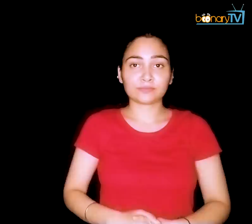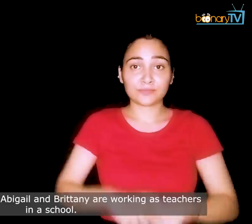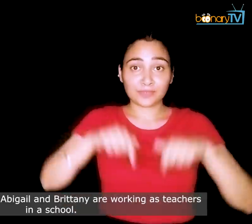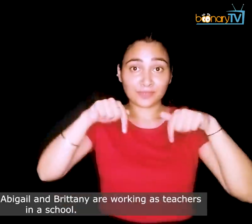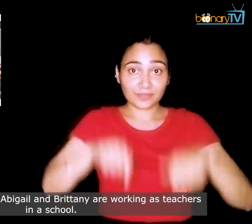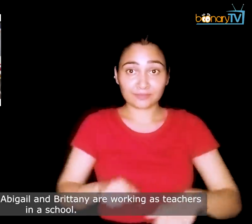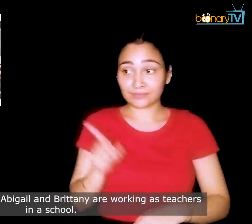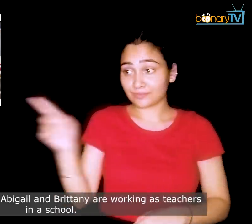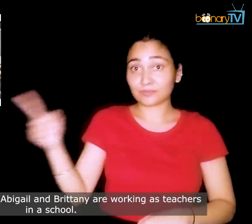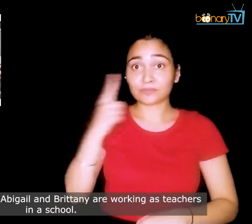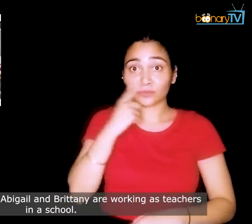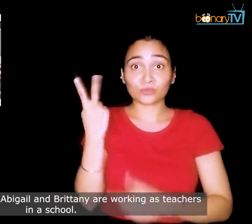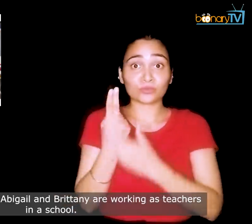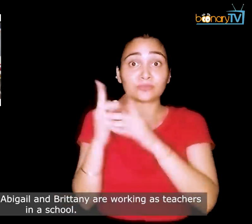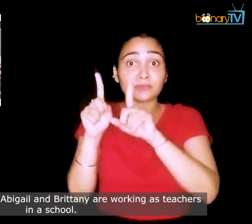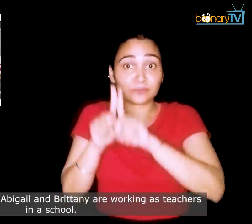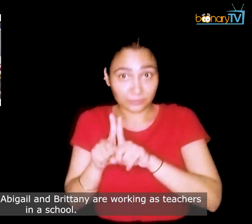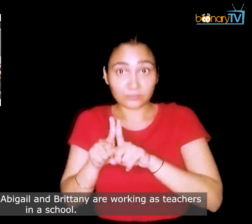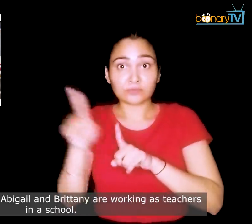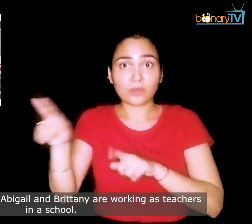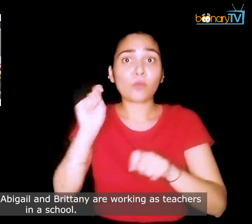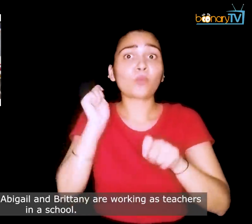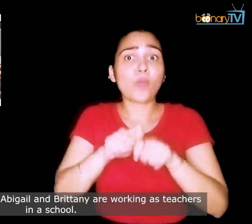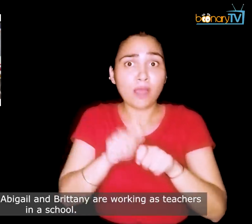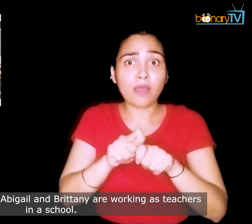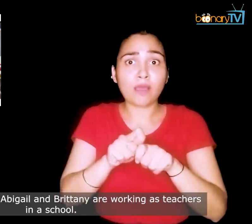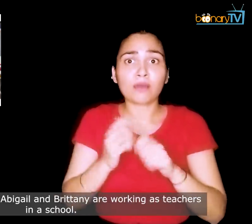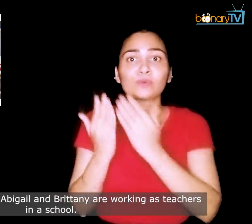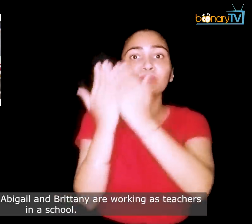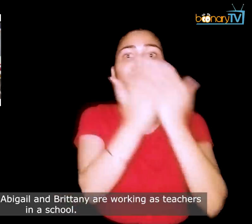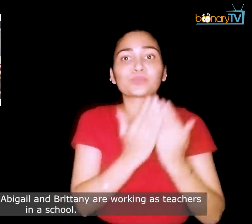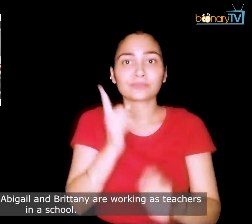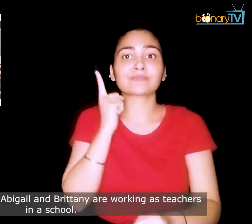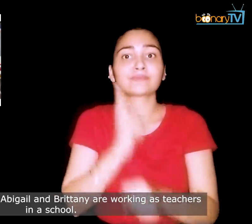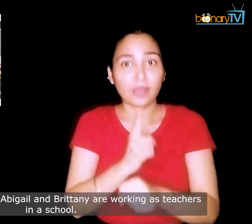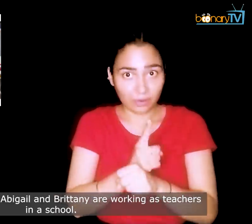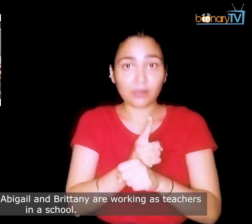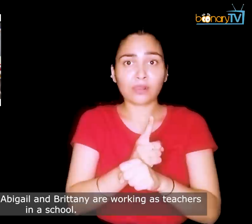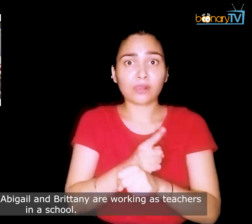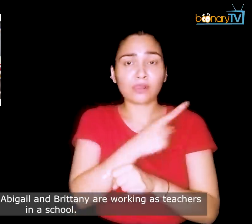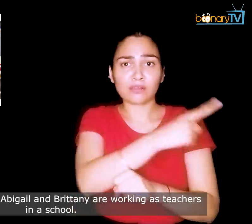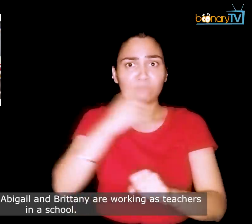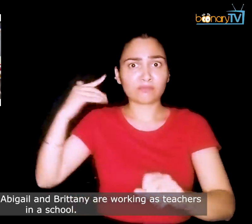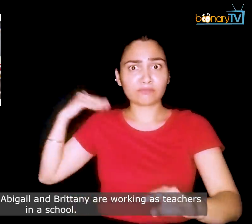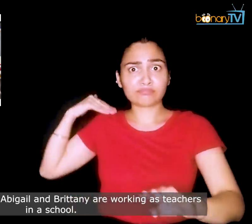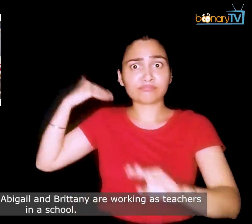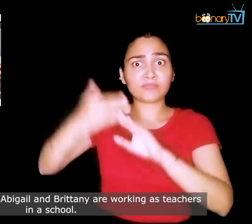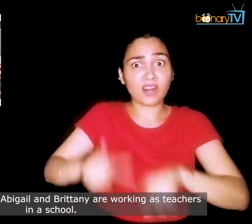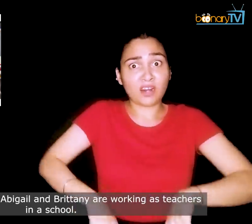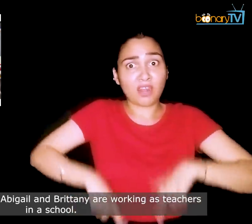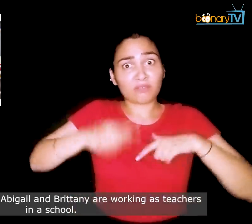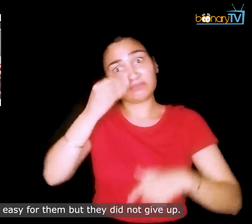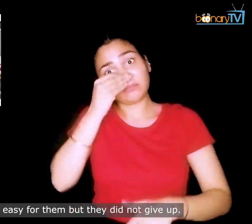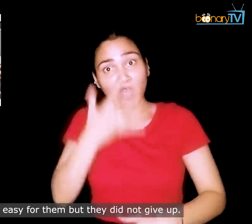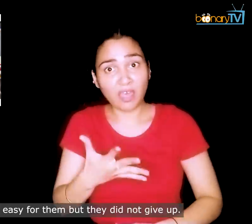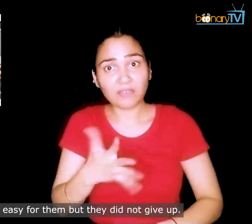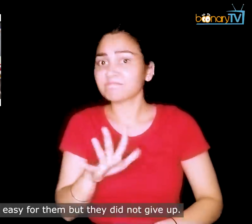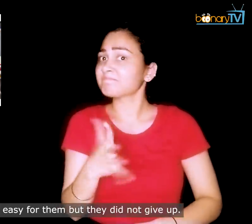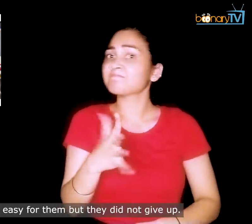Today, both the girls, Abigail and Brittany are working as teachers in a school. Life has not been